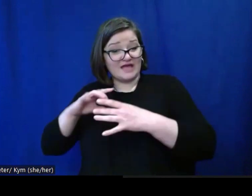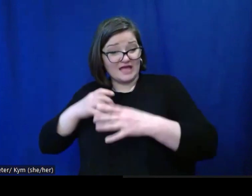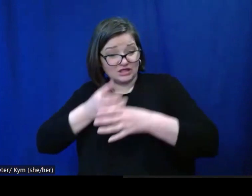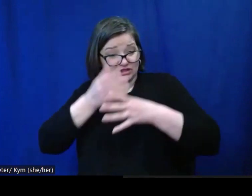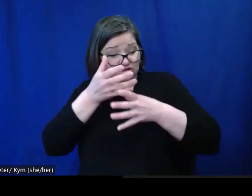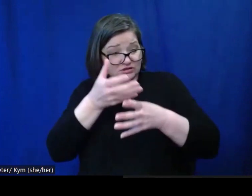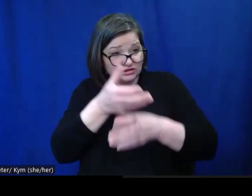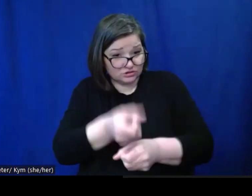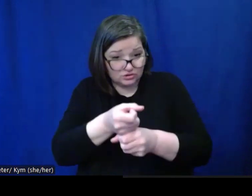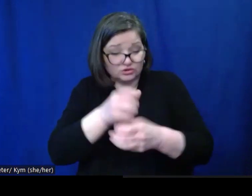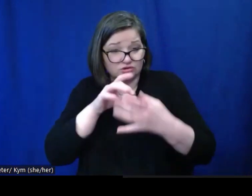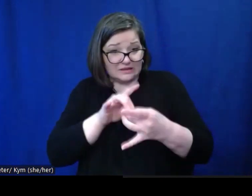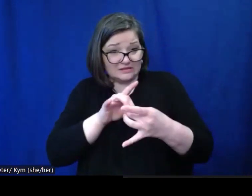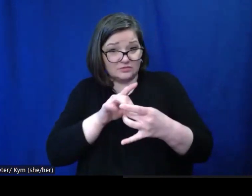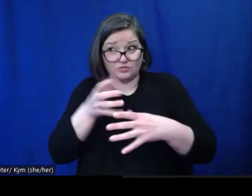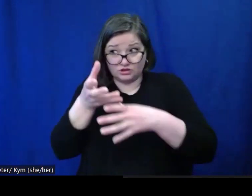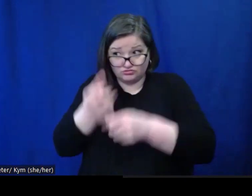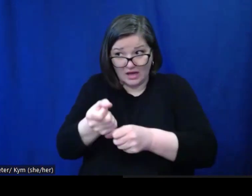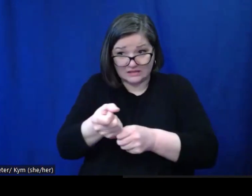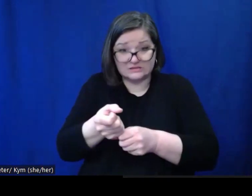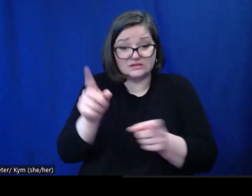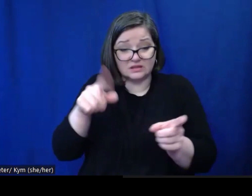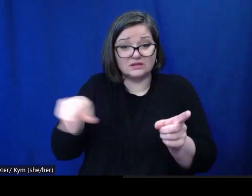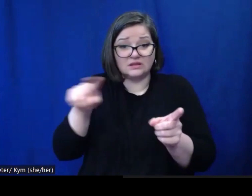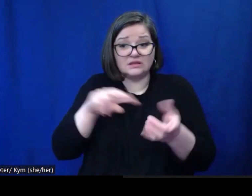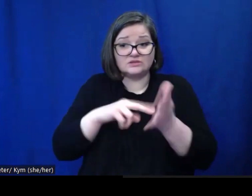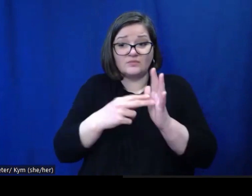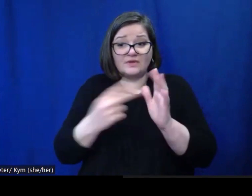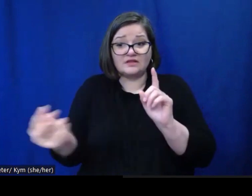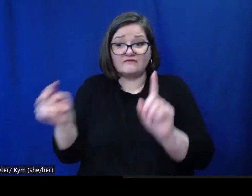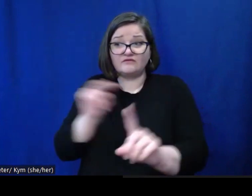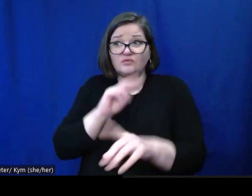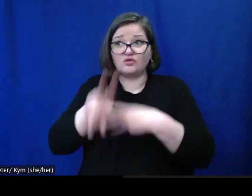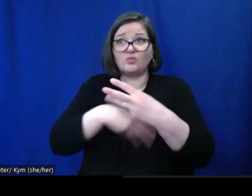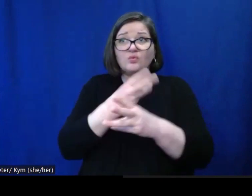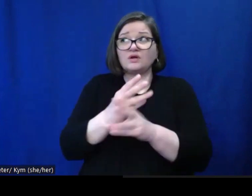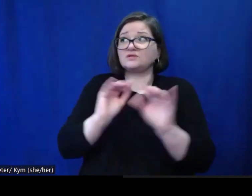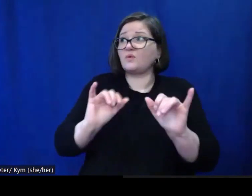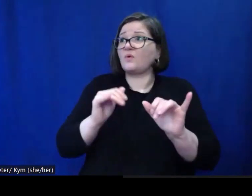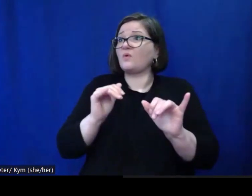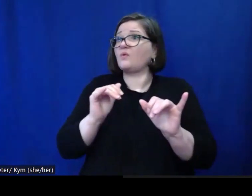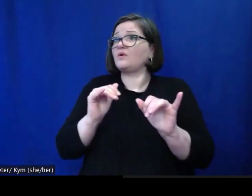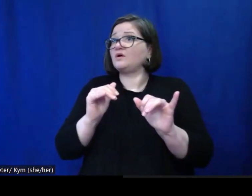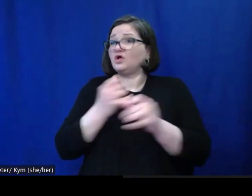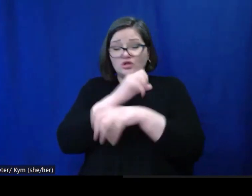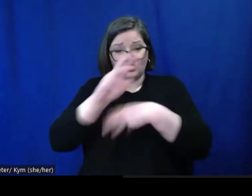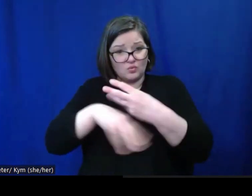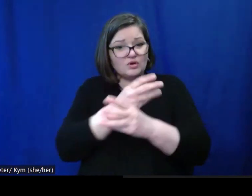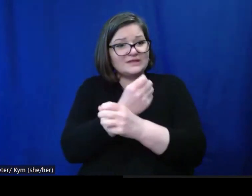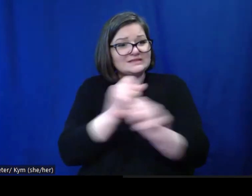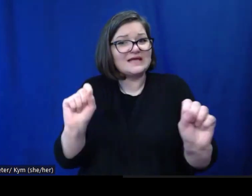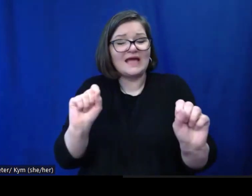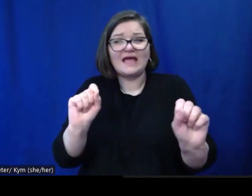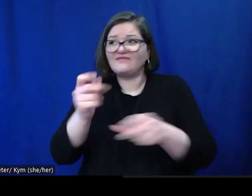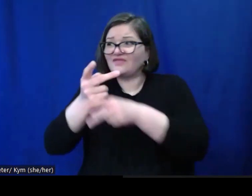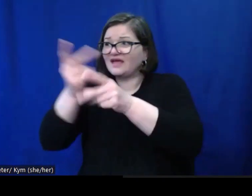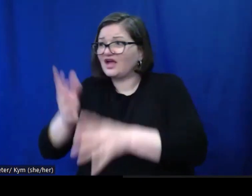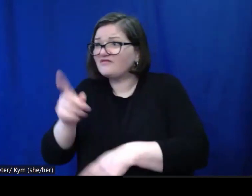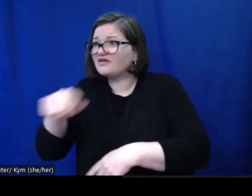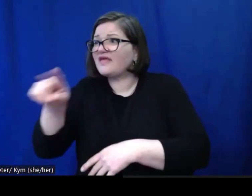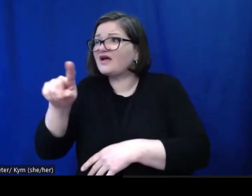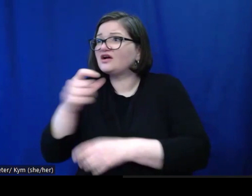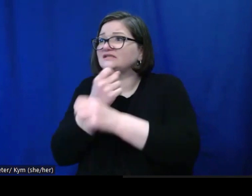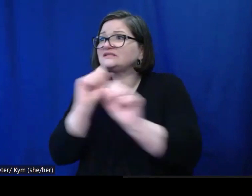our caregivers, then our view of the world is I am safe, my caregivers are safe, and the world is safe. But when attachment goes